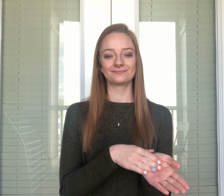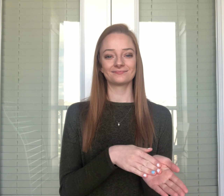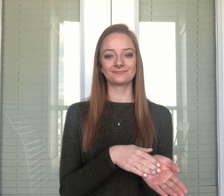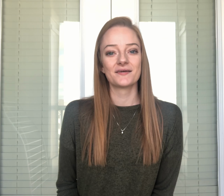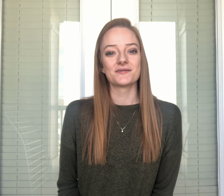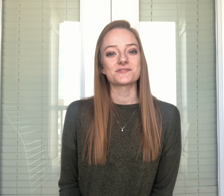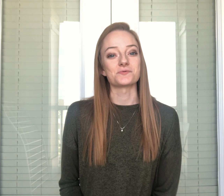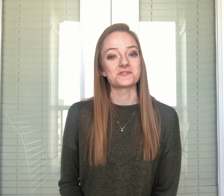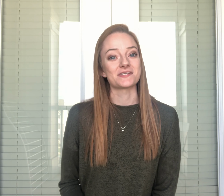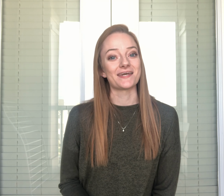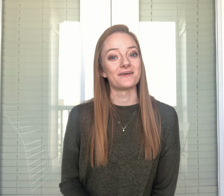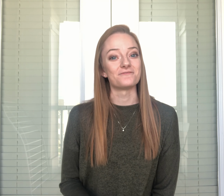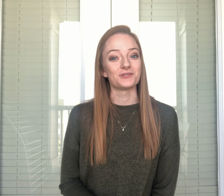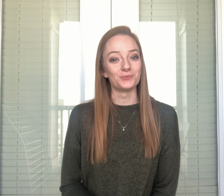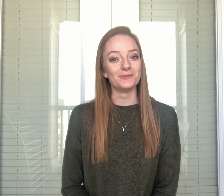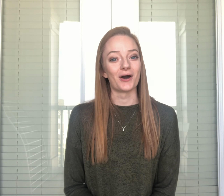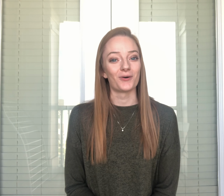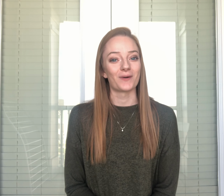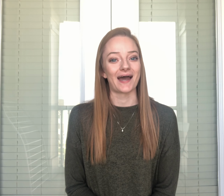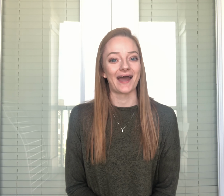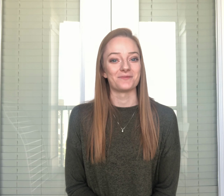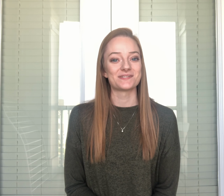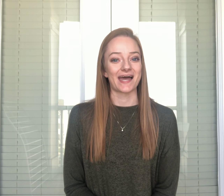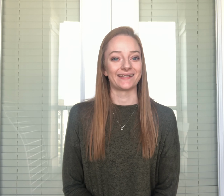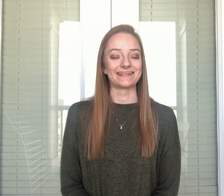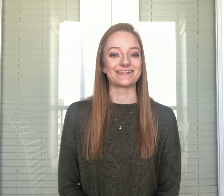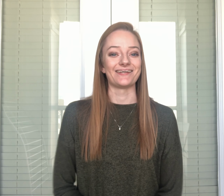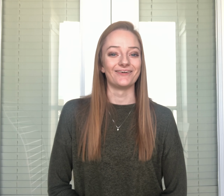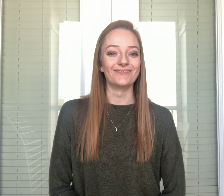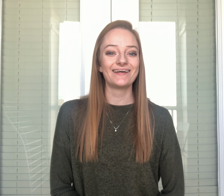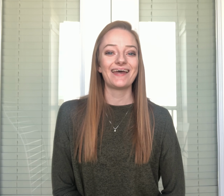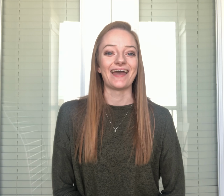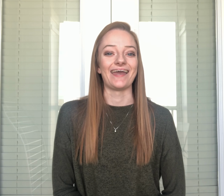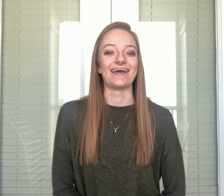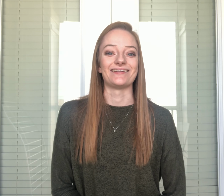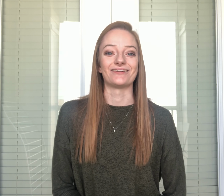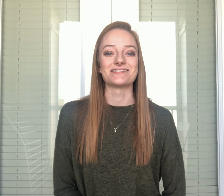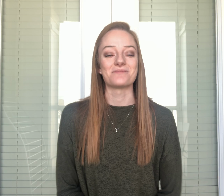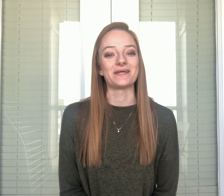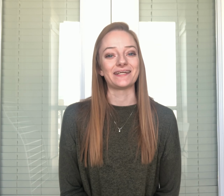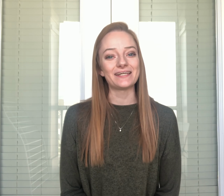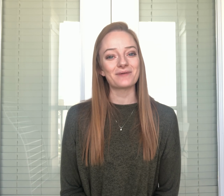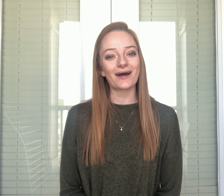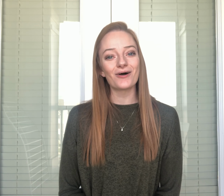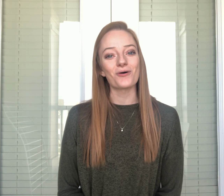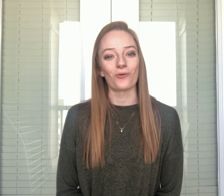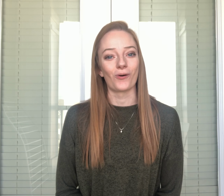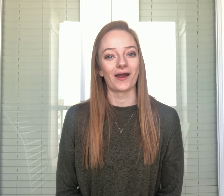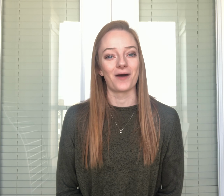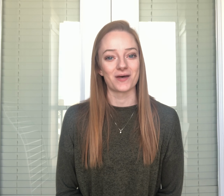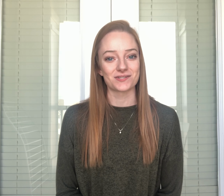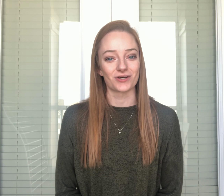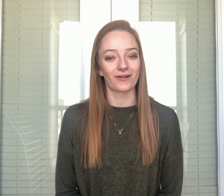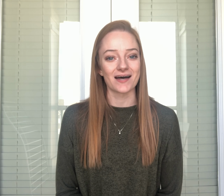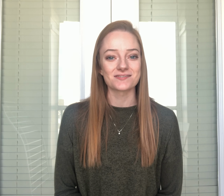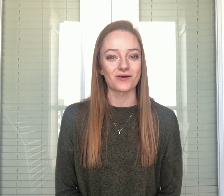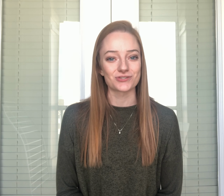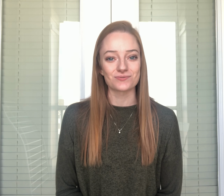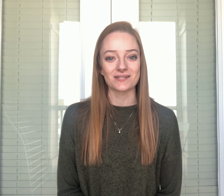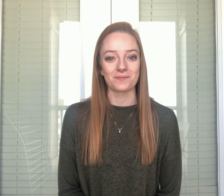So see if you know what I am signing to you and you can send me an email or a message on Class Dojo to let